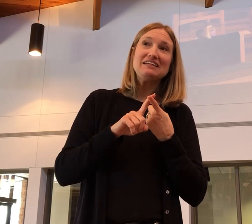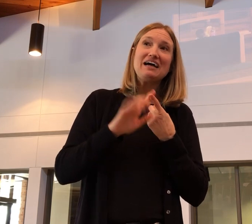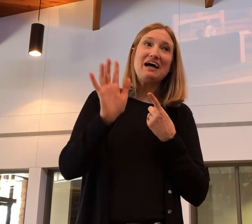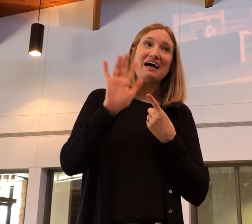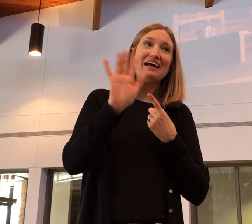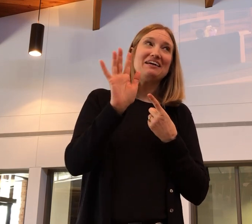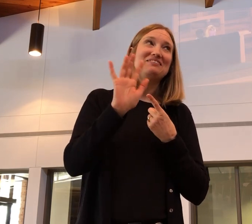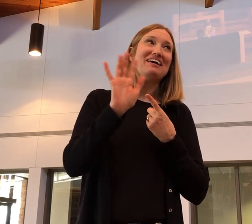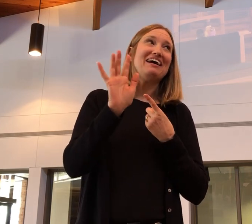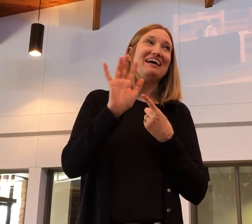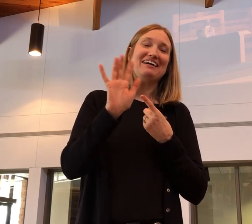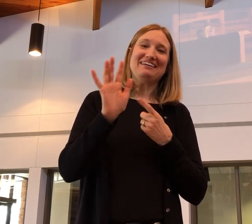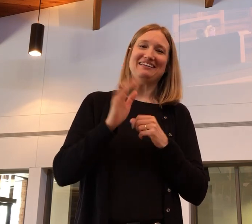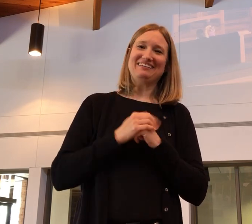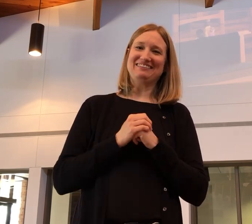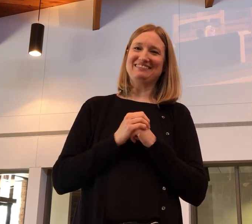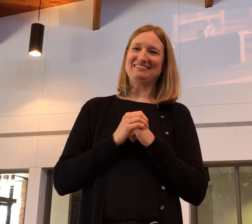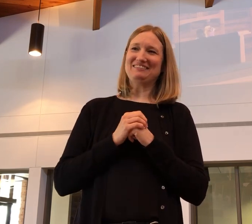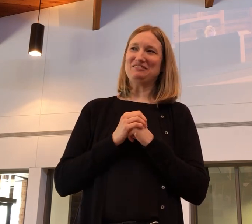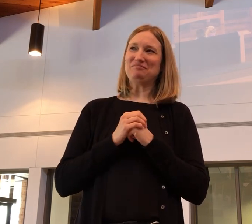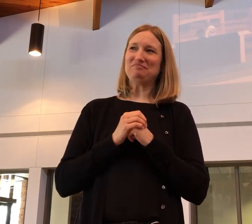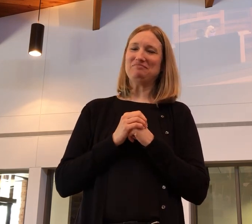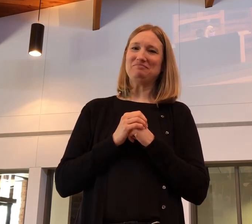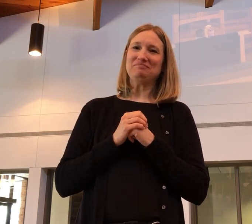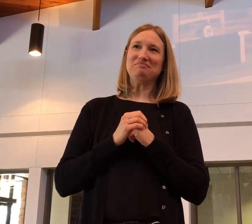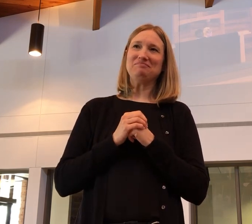Bye. Bye. Bye. Bye.